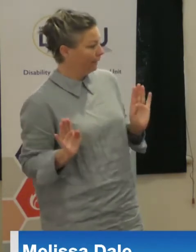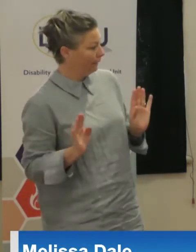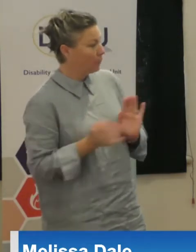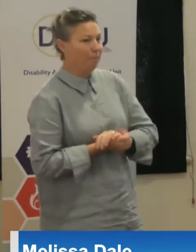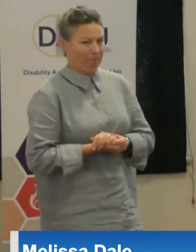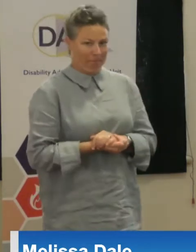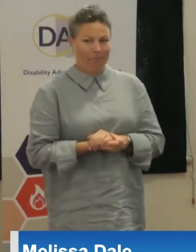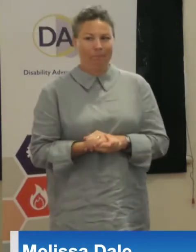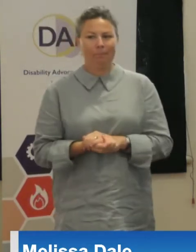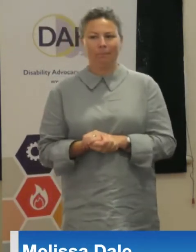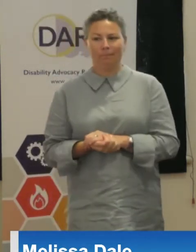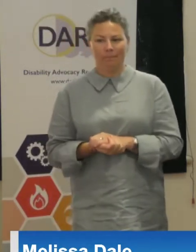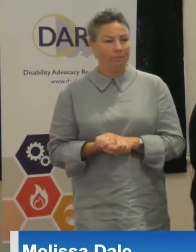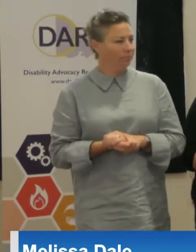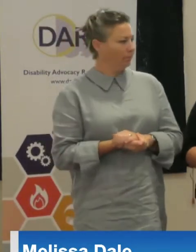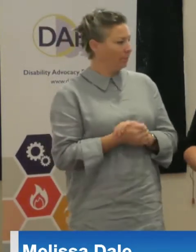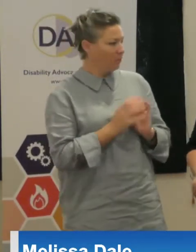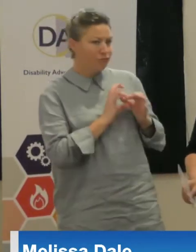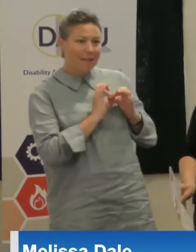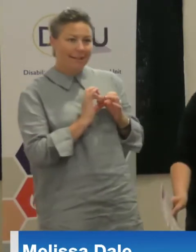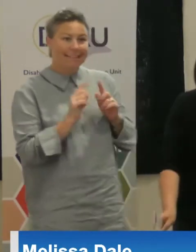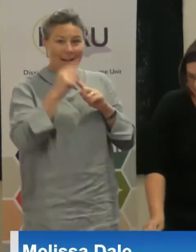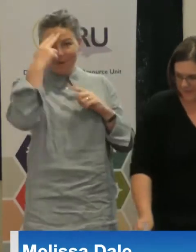yeah. Okay.